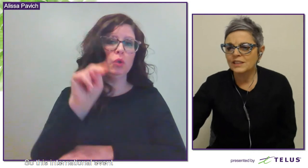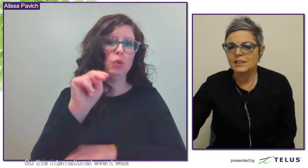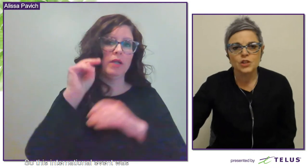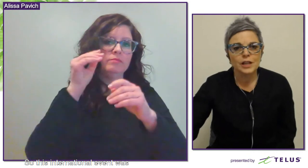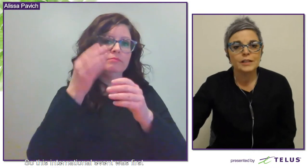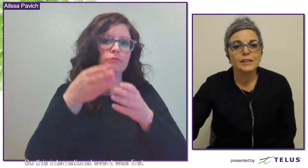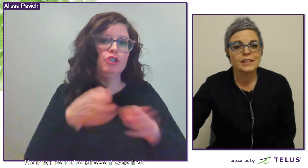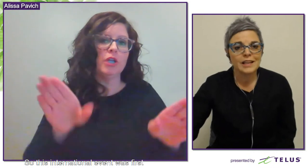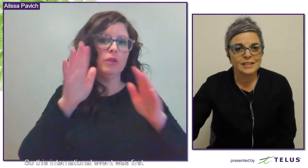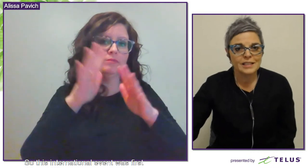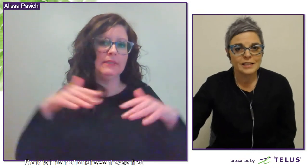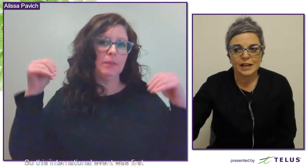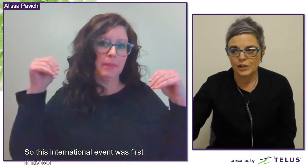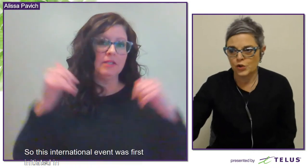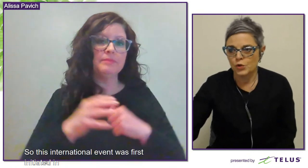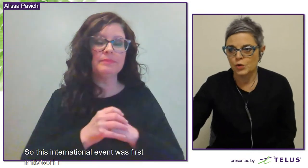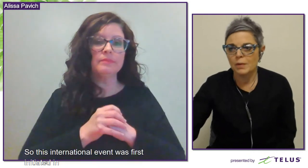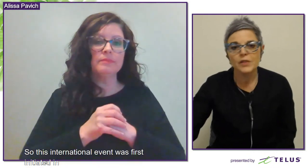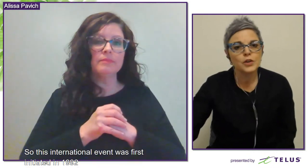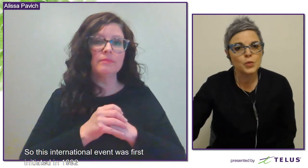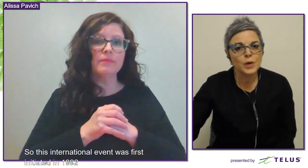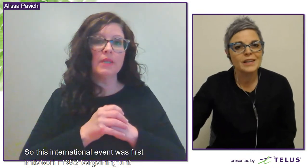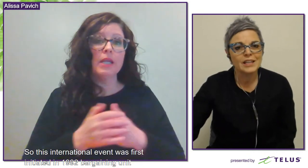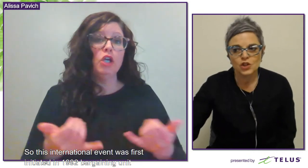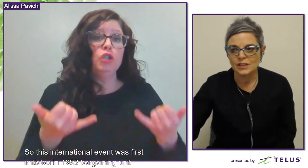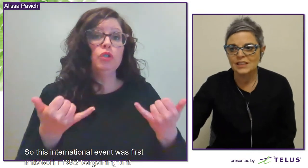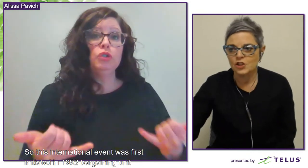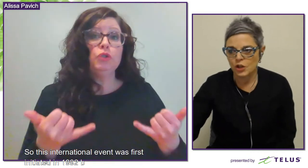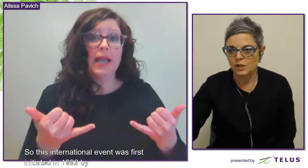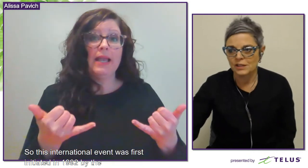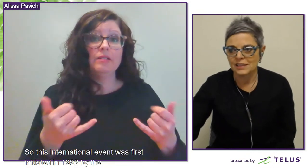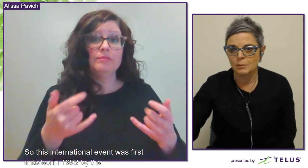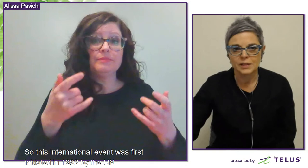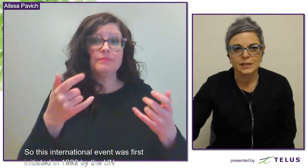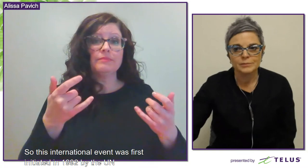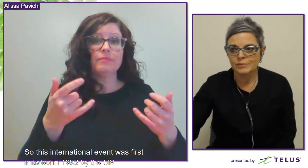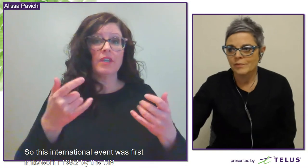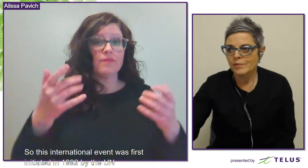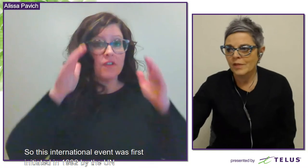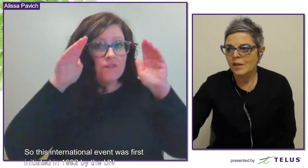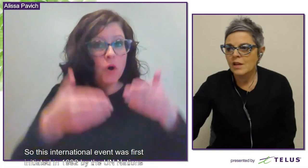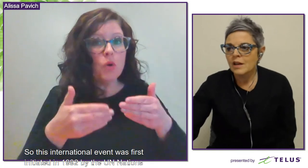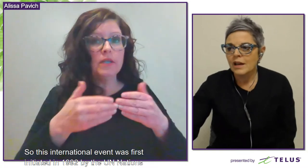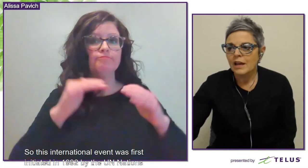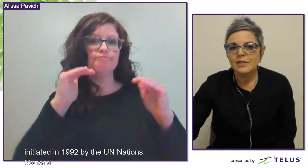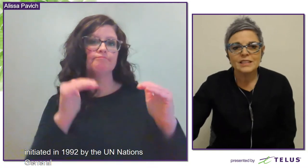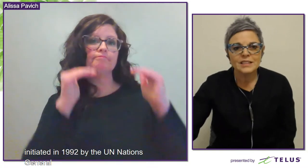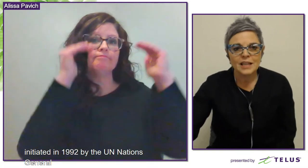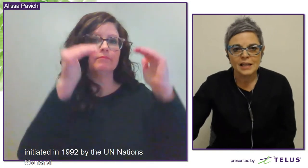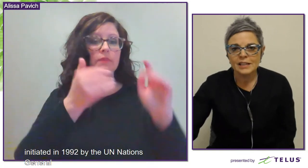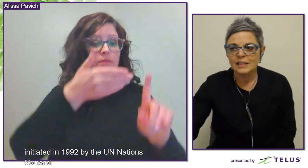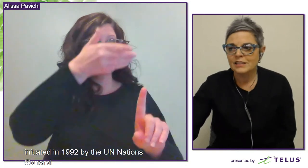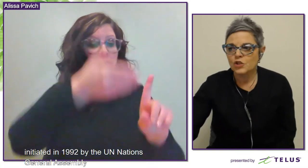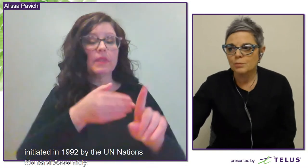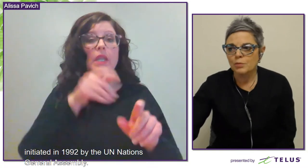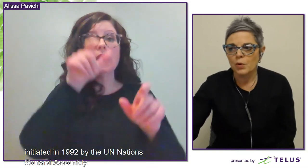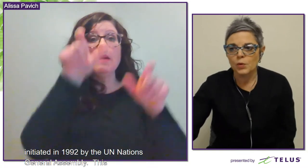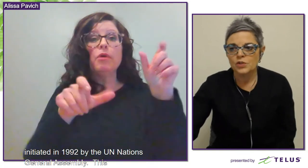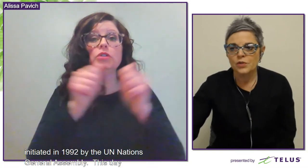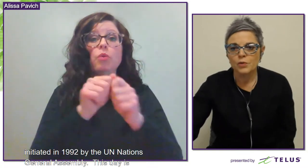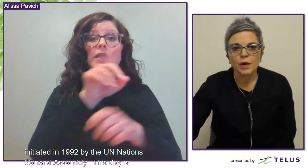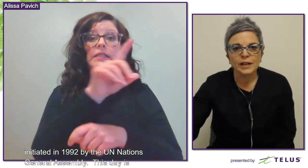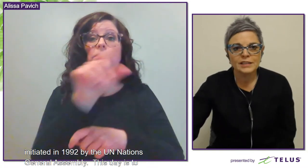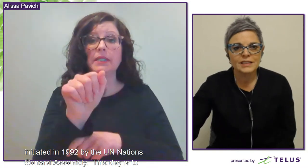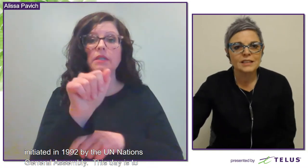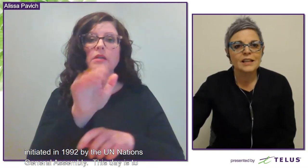was first initiated in 1992 by the UN Nations General Assembly. And this day is to